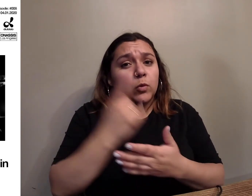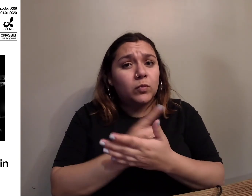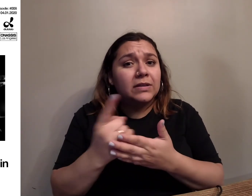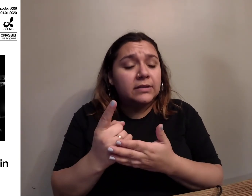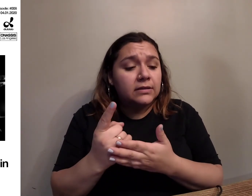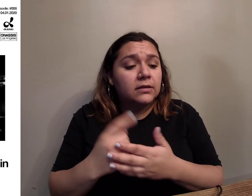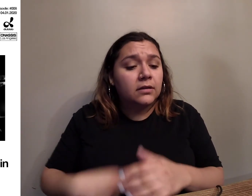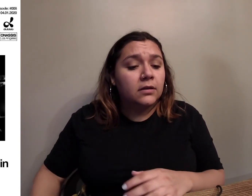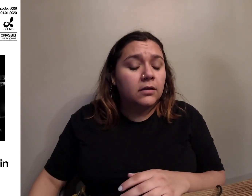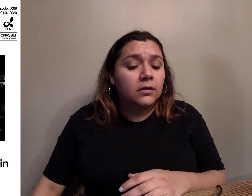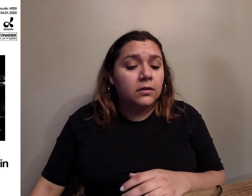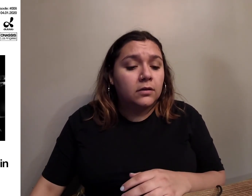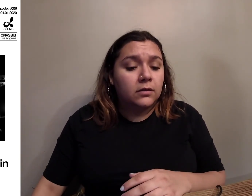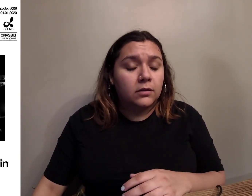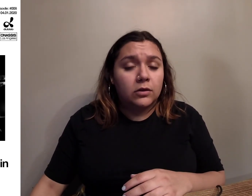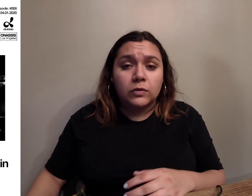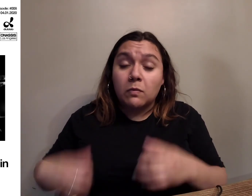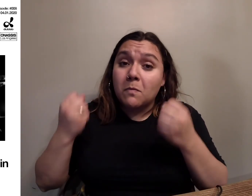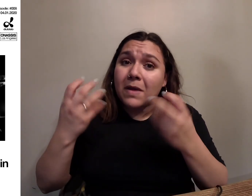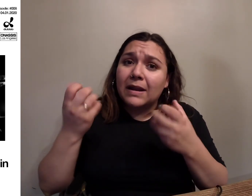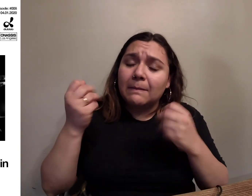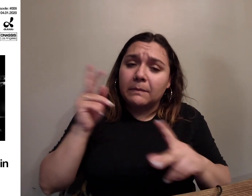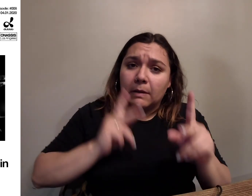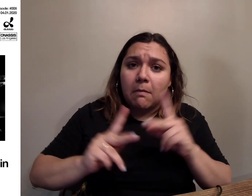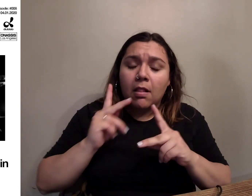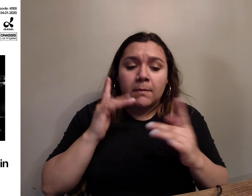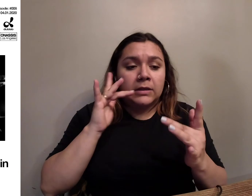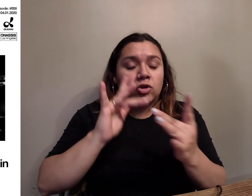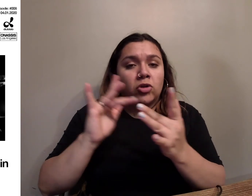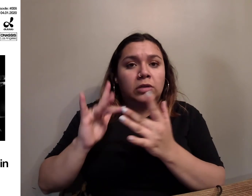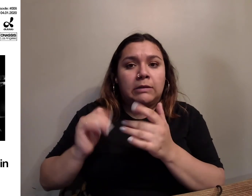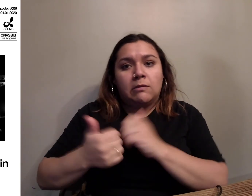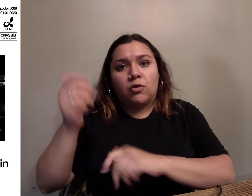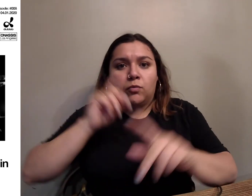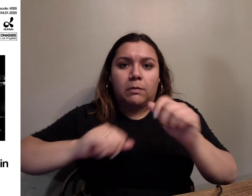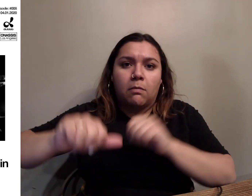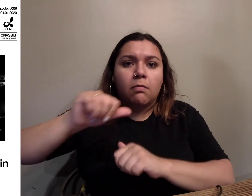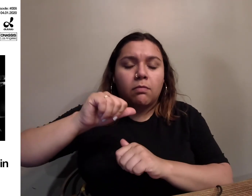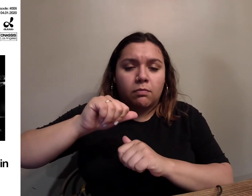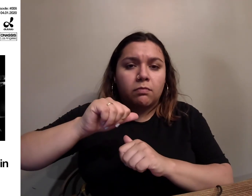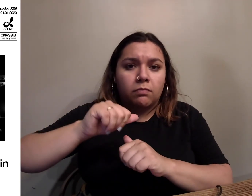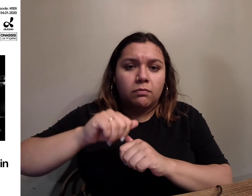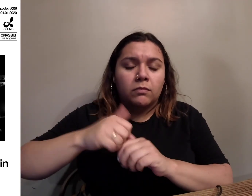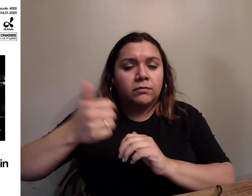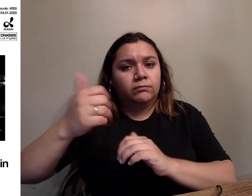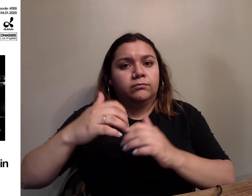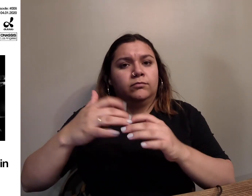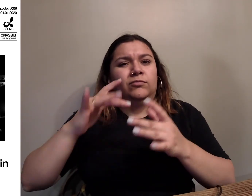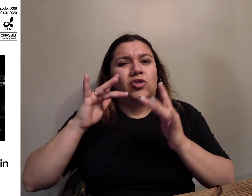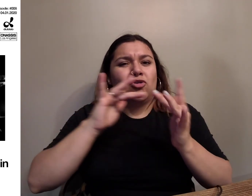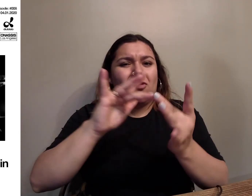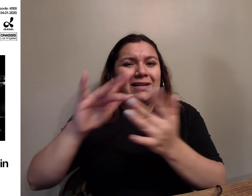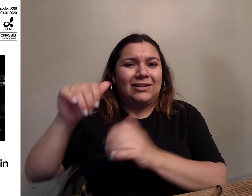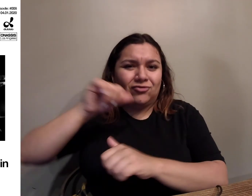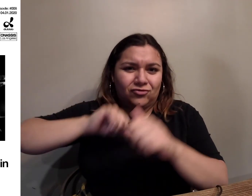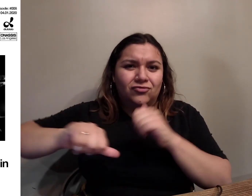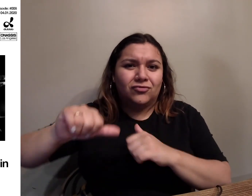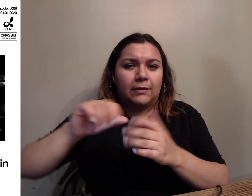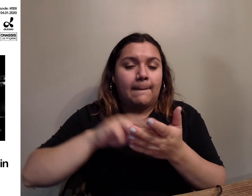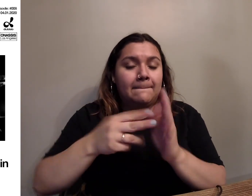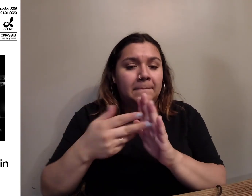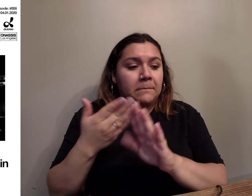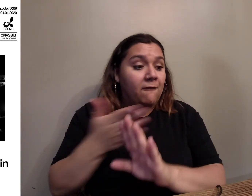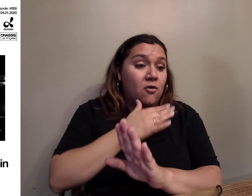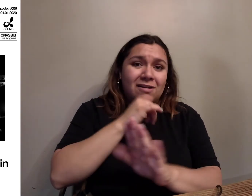fact that so many people have been in touch with so many people that they wouldn't normally be in touch with. And the way in which all of